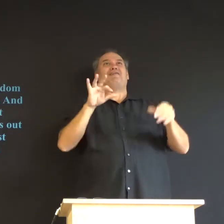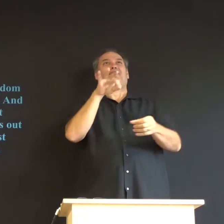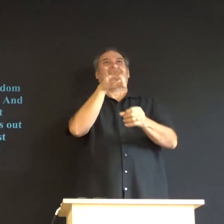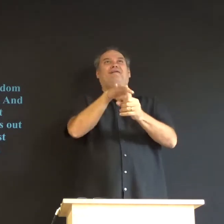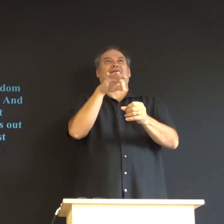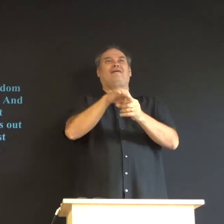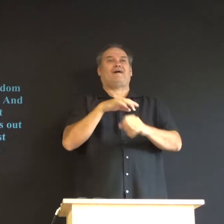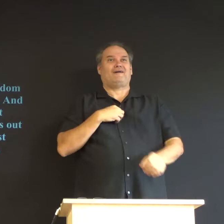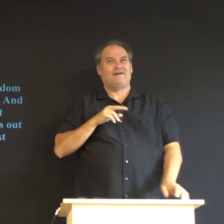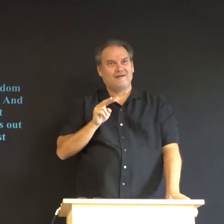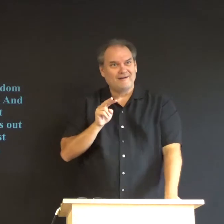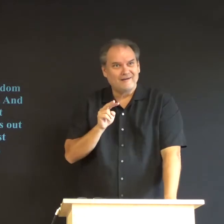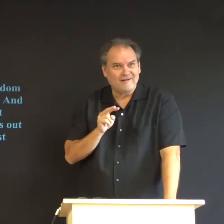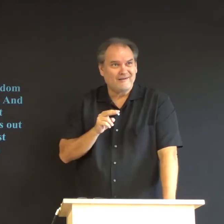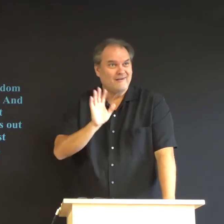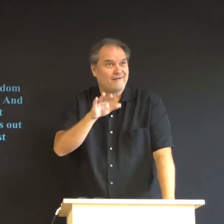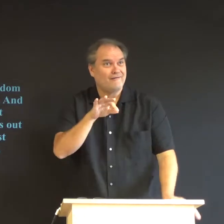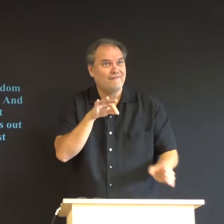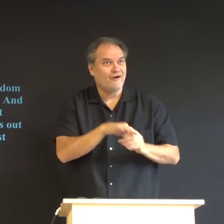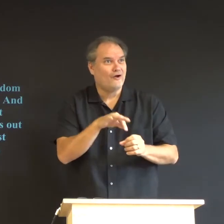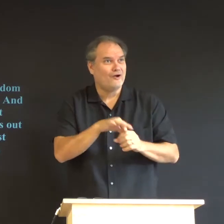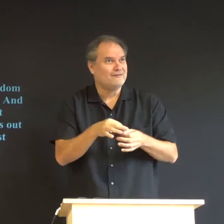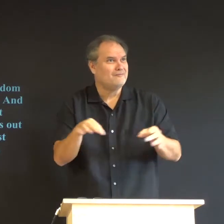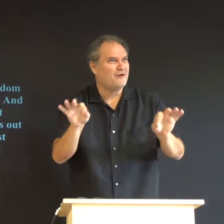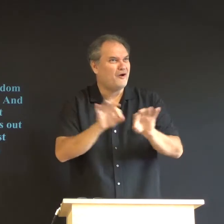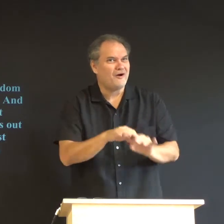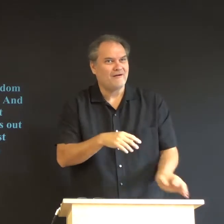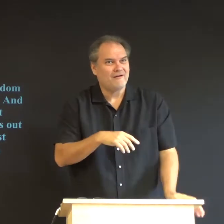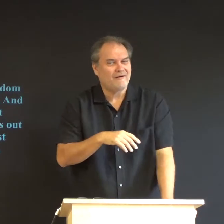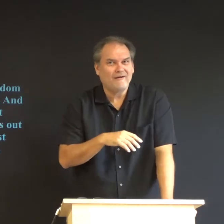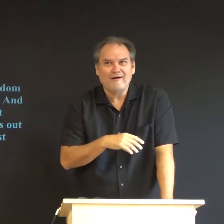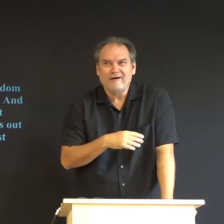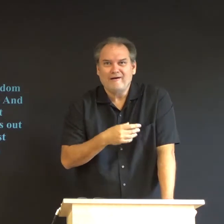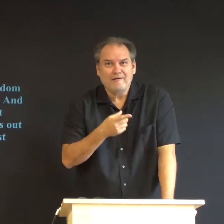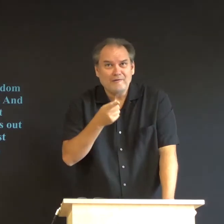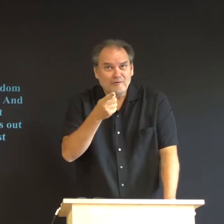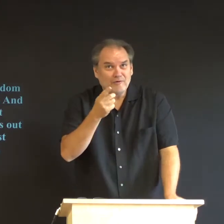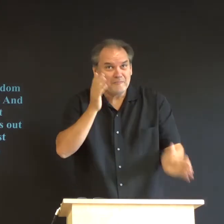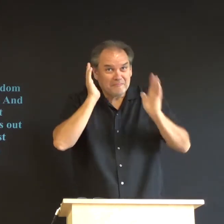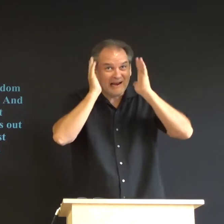communities. Why do we continue to vote these people into office?